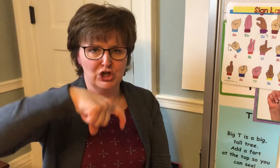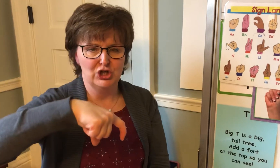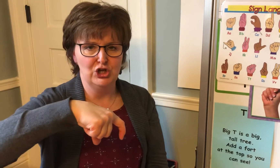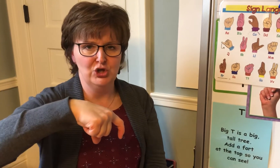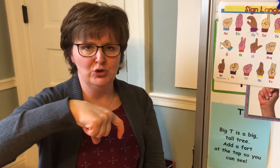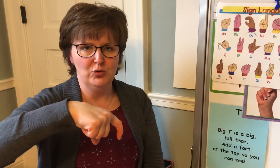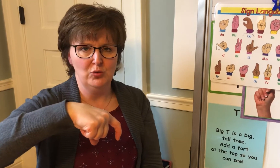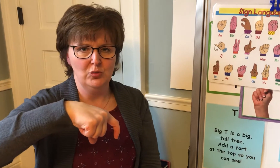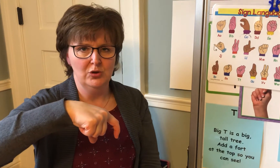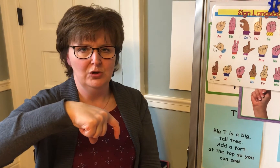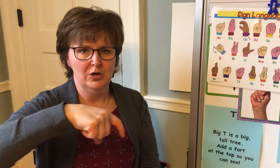Q,